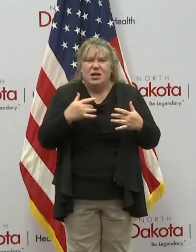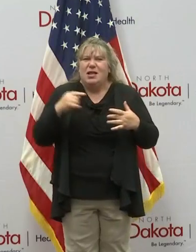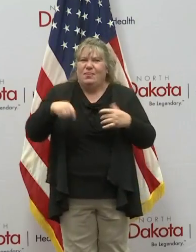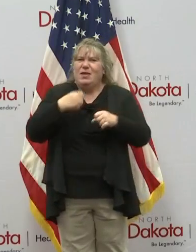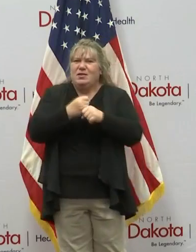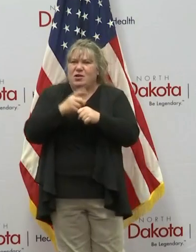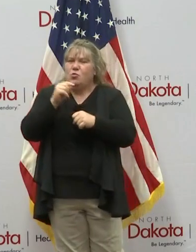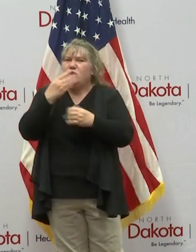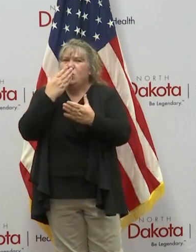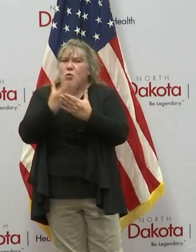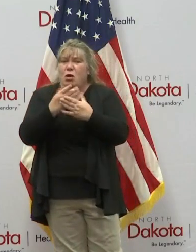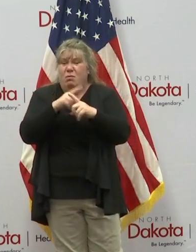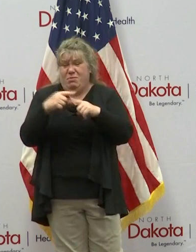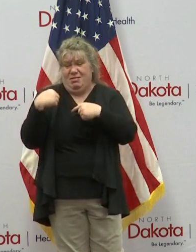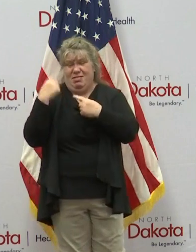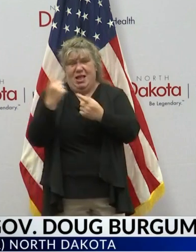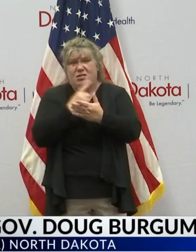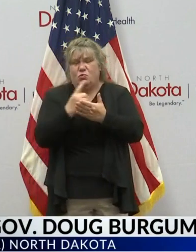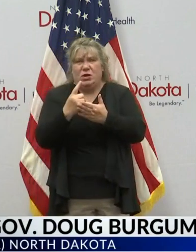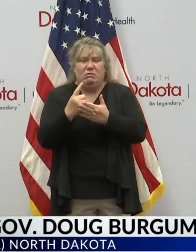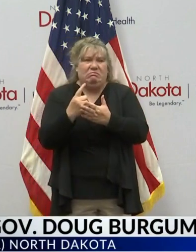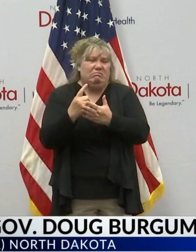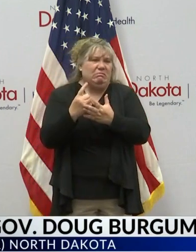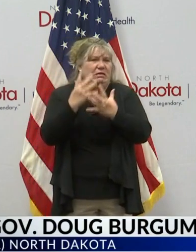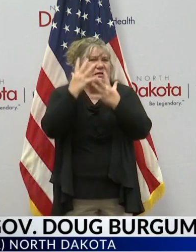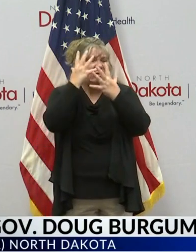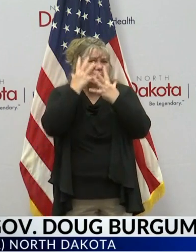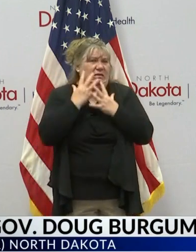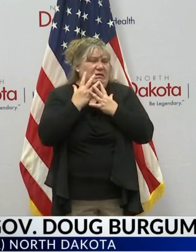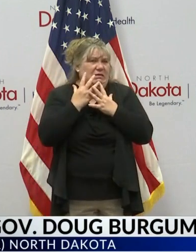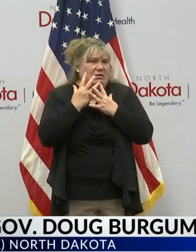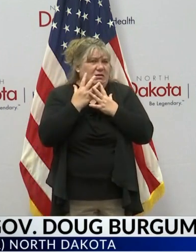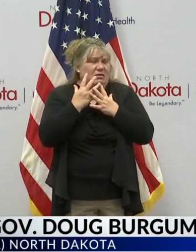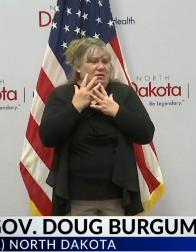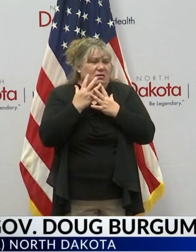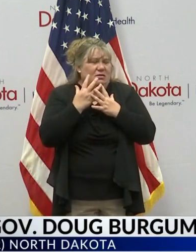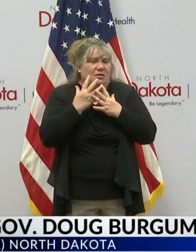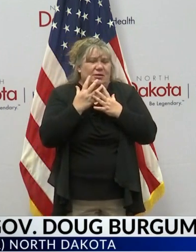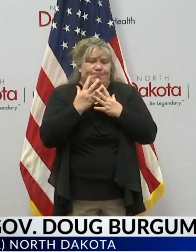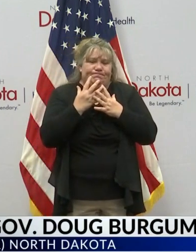this year. But however, this past week, sadly, there have been